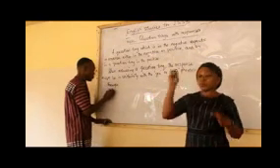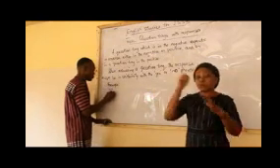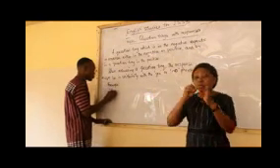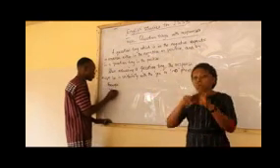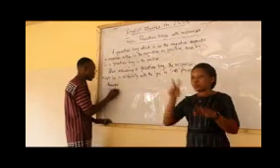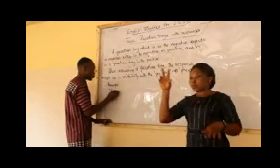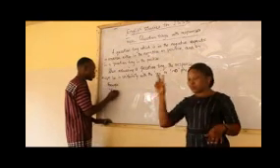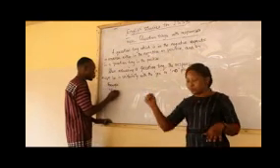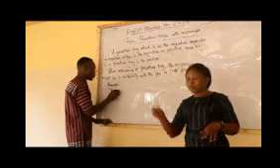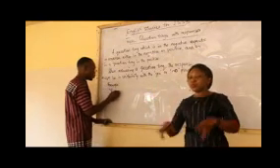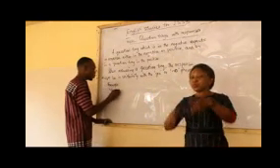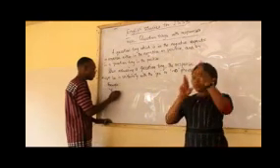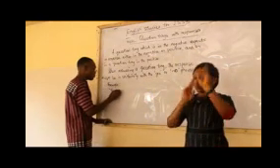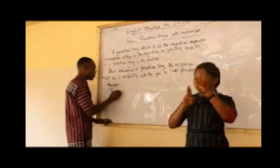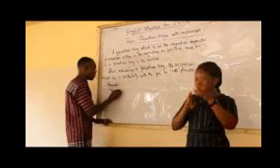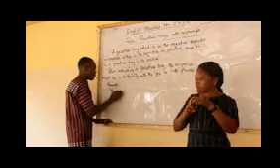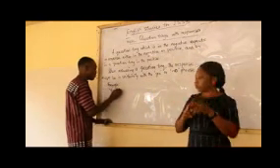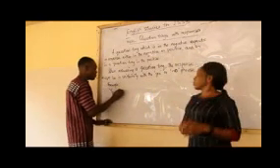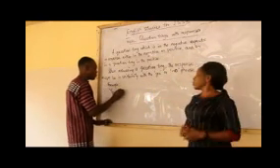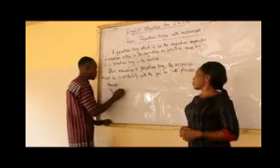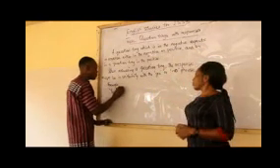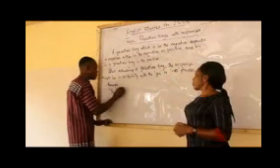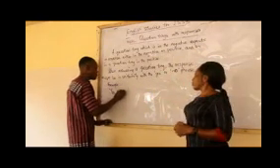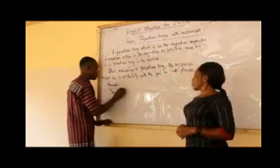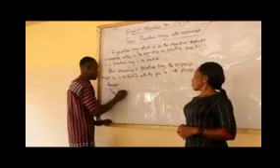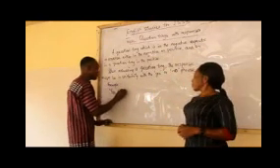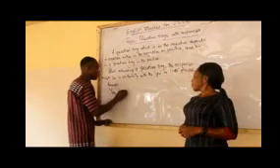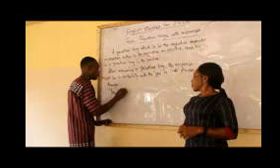You saw him